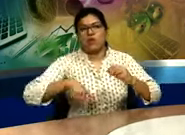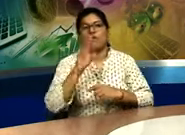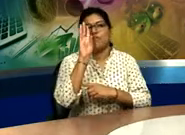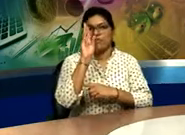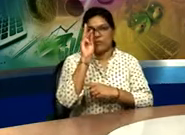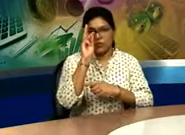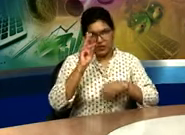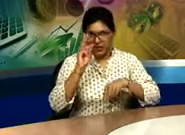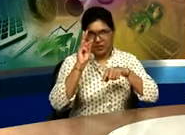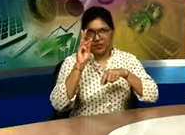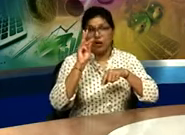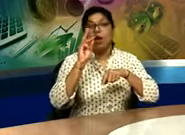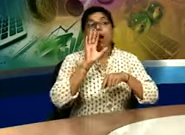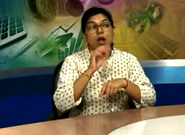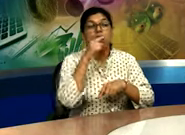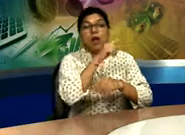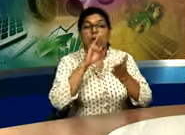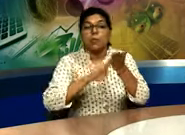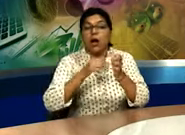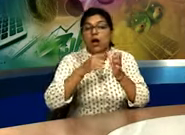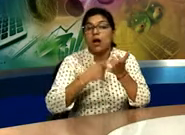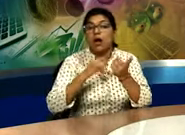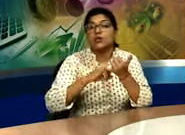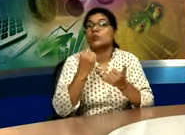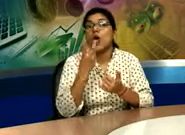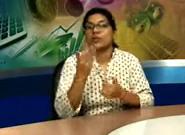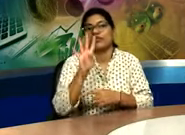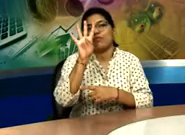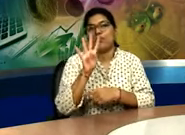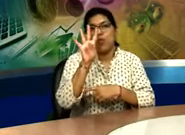that Mars is the 4th planet from the Sun.